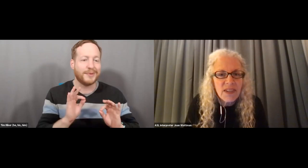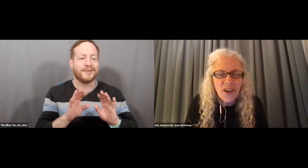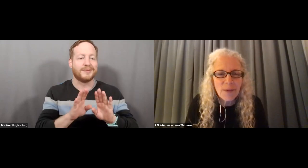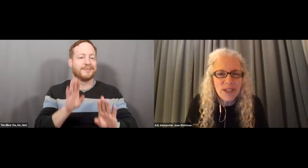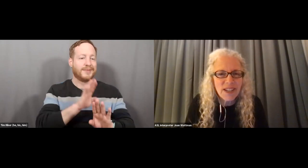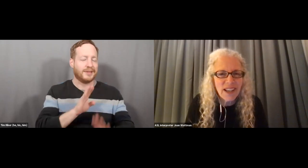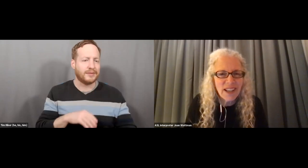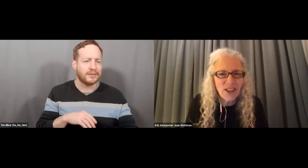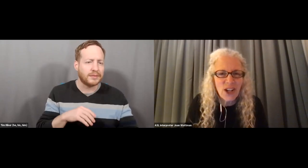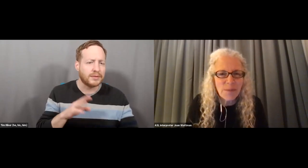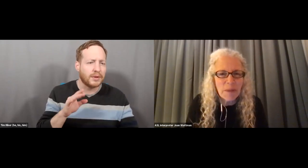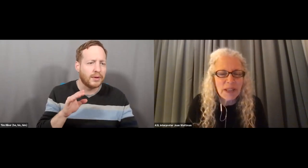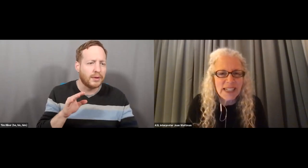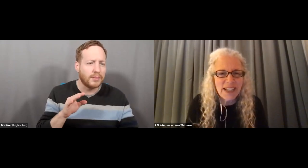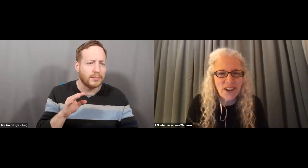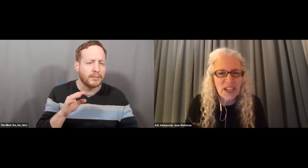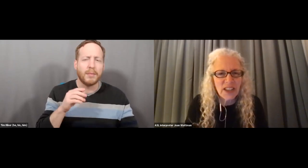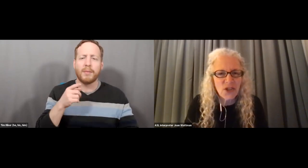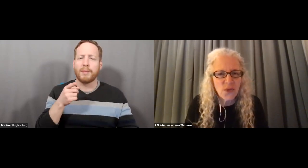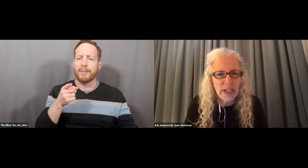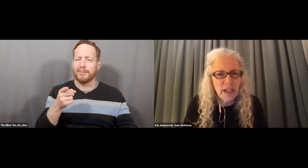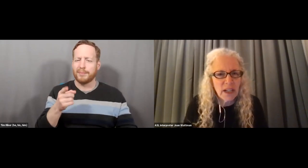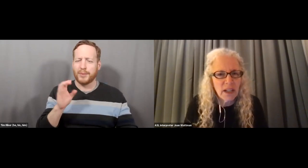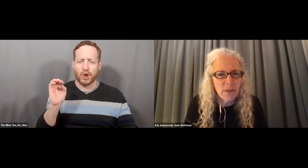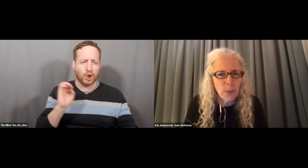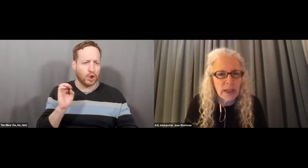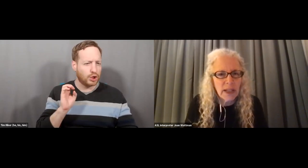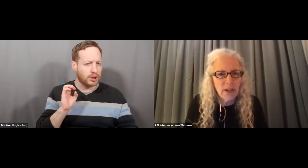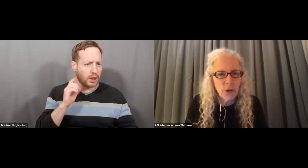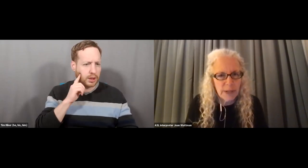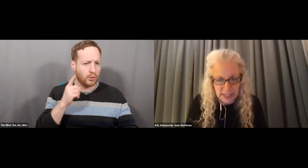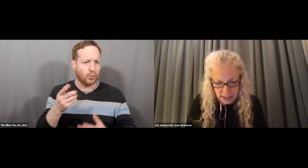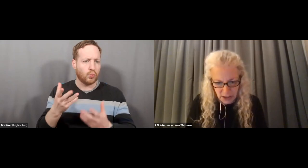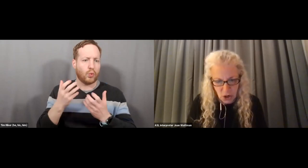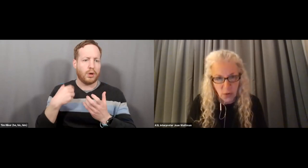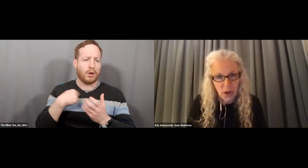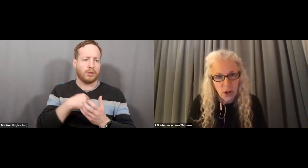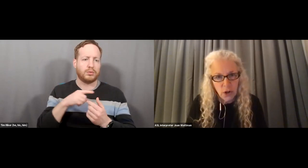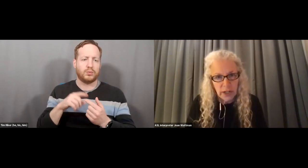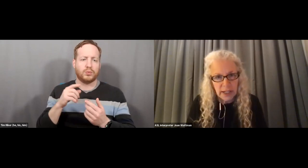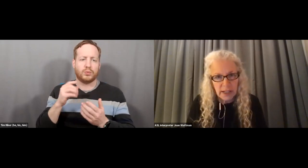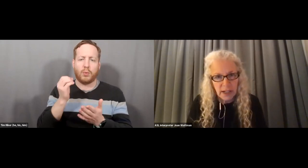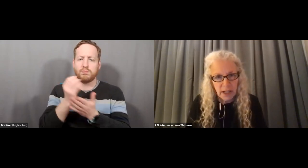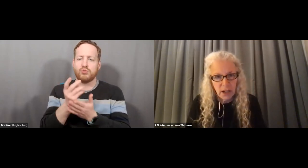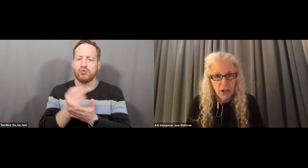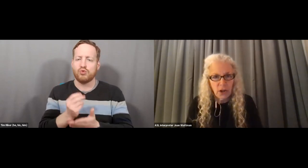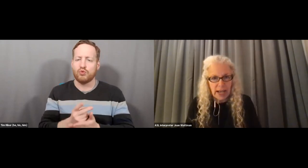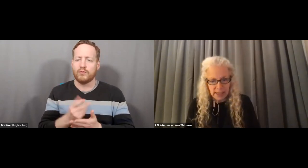Sorry, I lost my place here. I've got the screen with the new business. So Ernest, you're asking